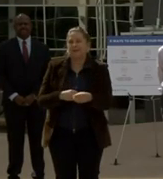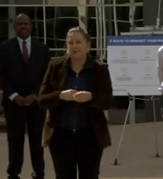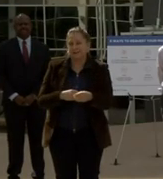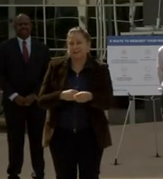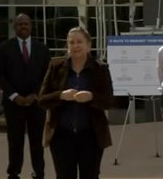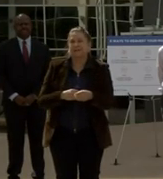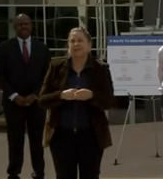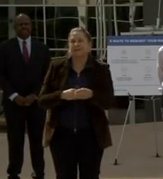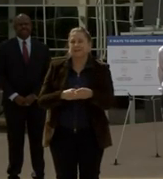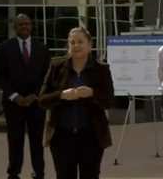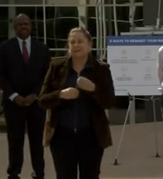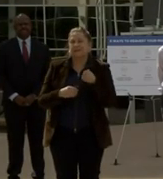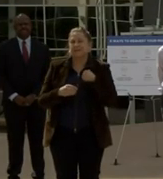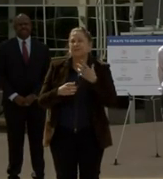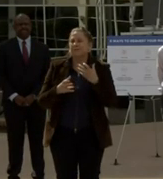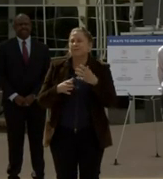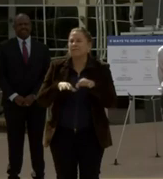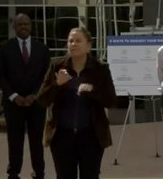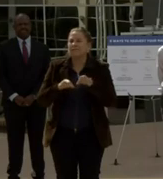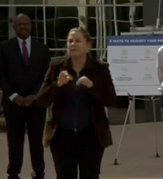tracing as we speak.